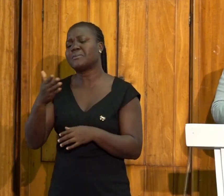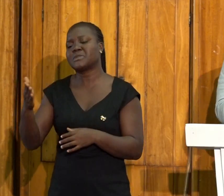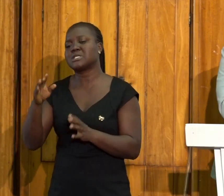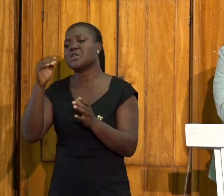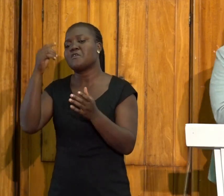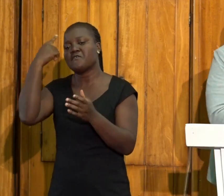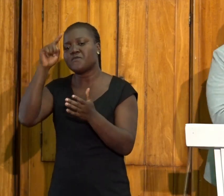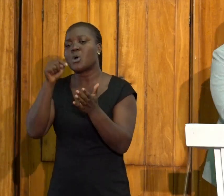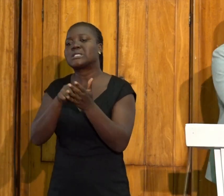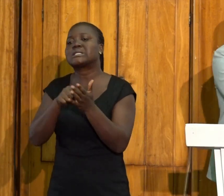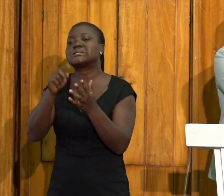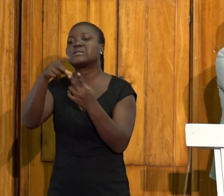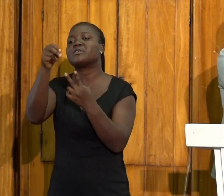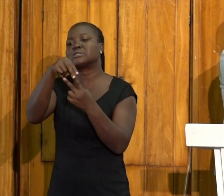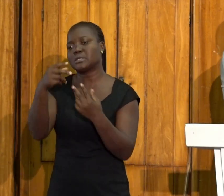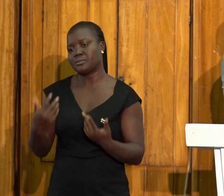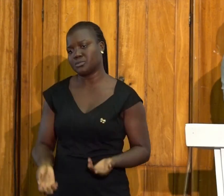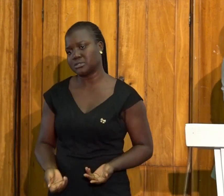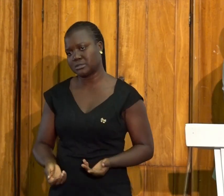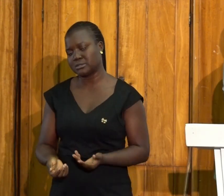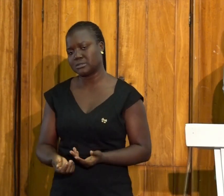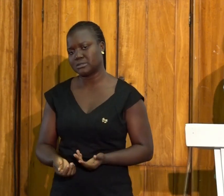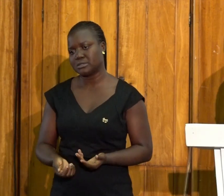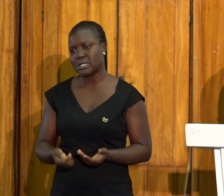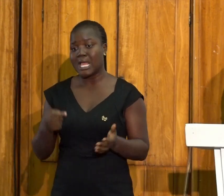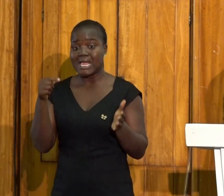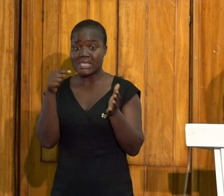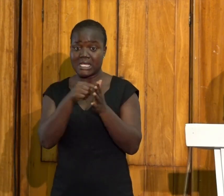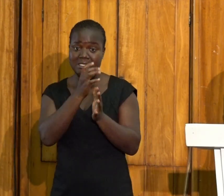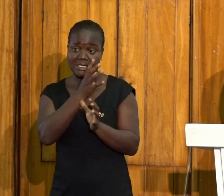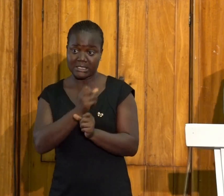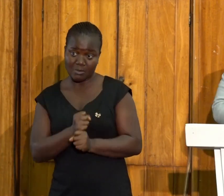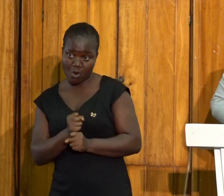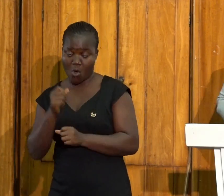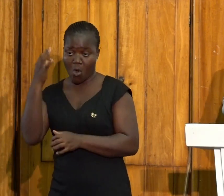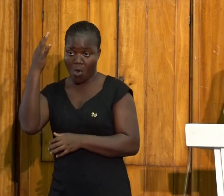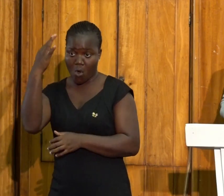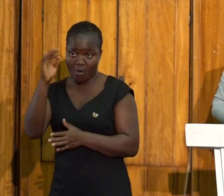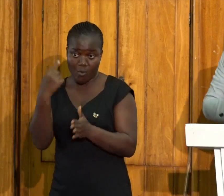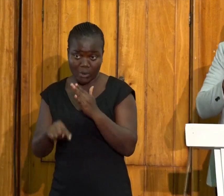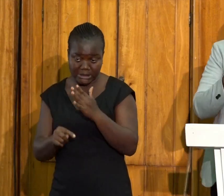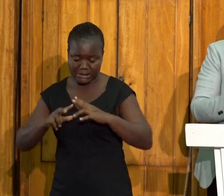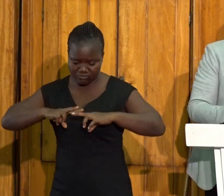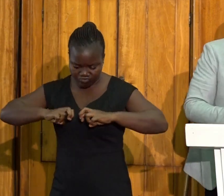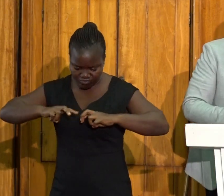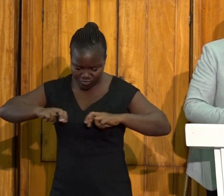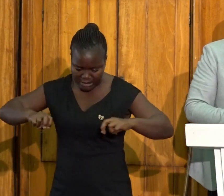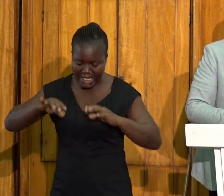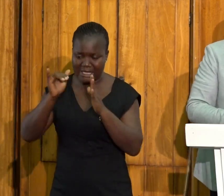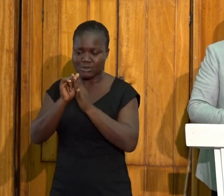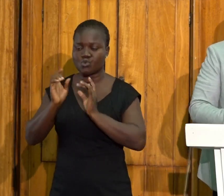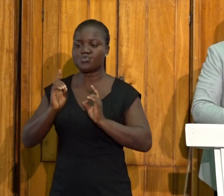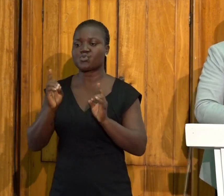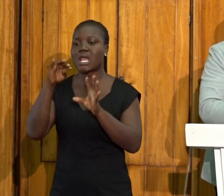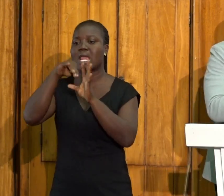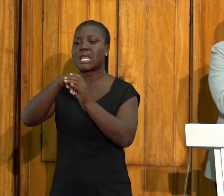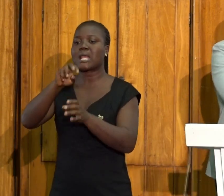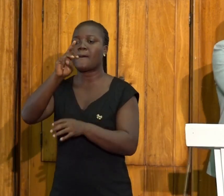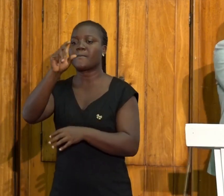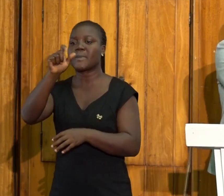option. So if you look at this, this is a summary of the studies that we are doing right now in